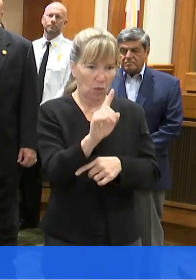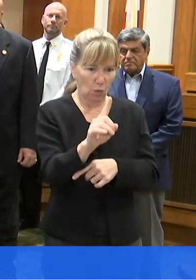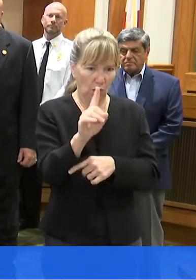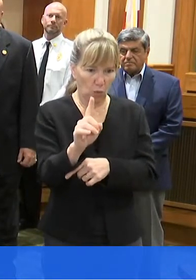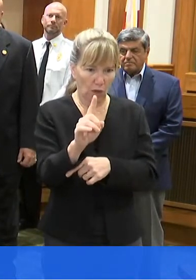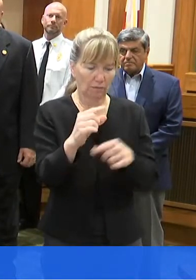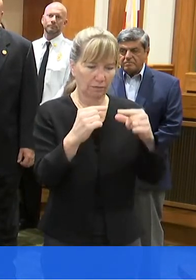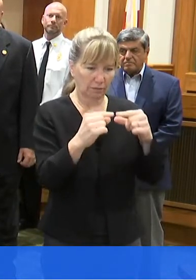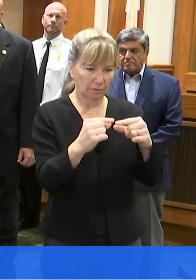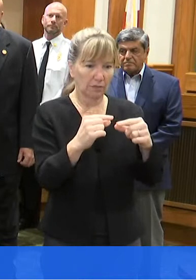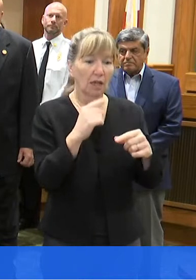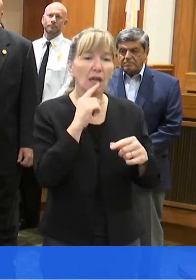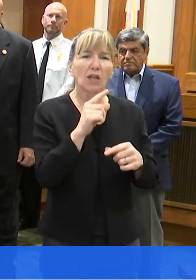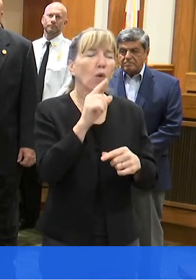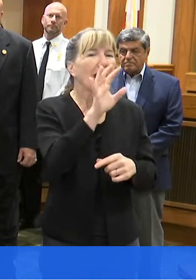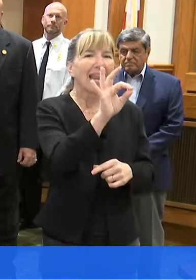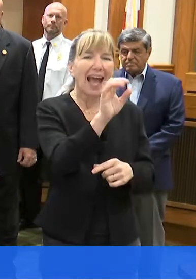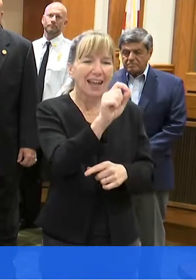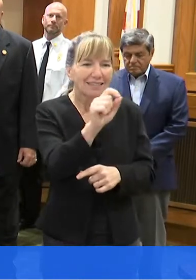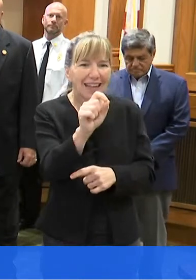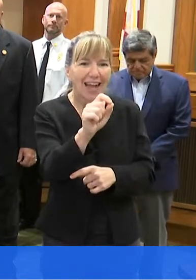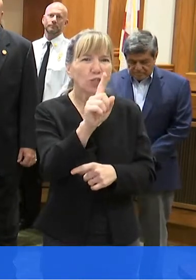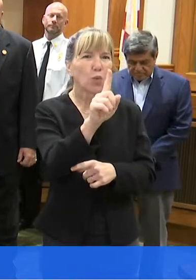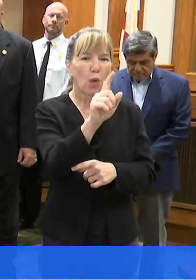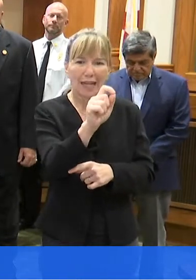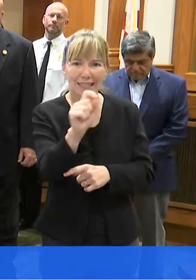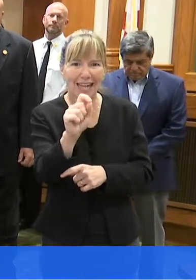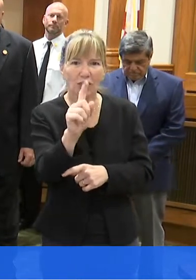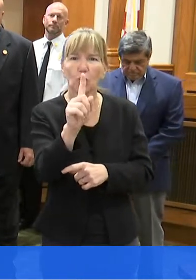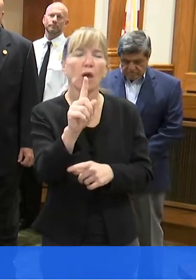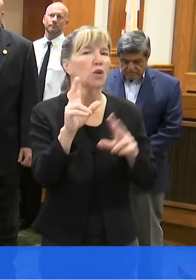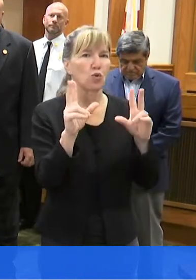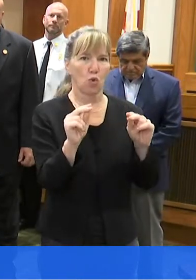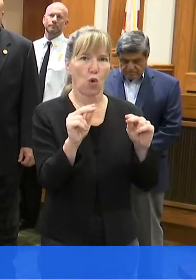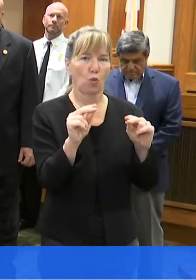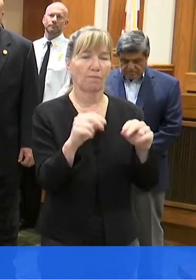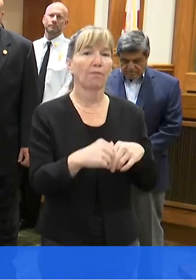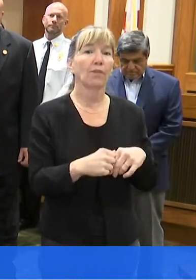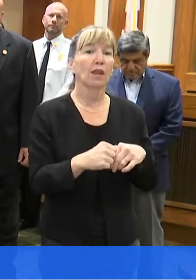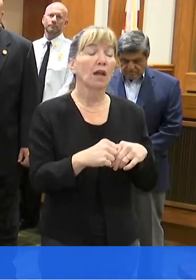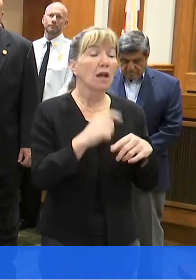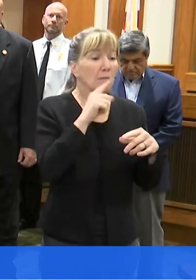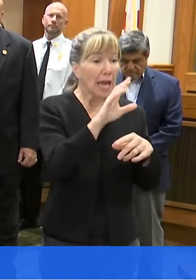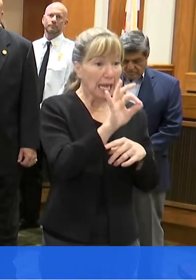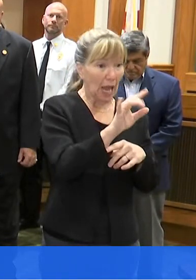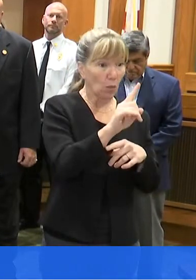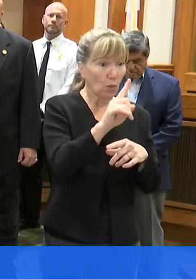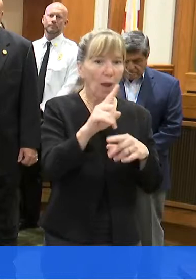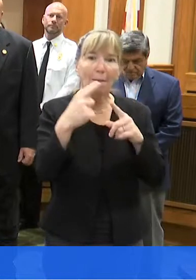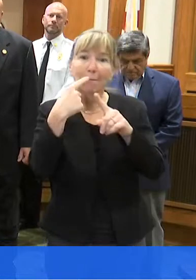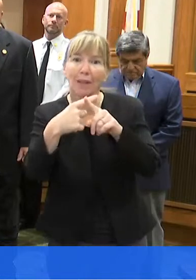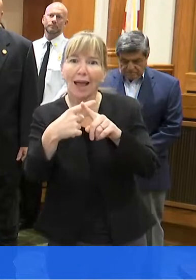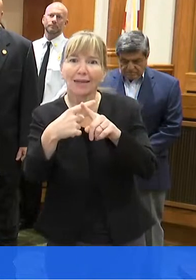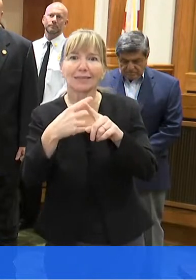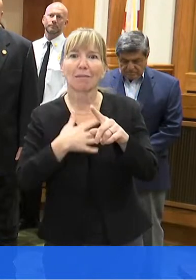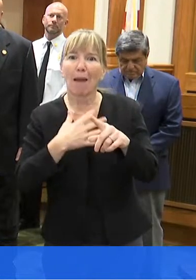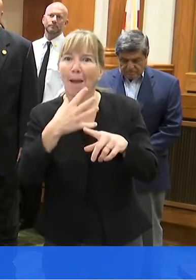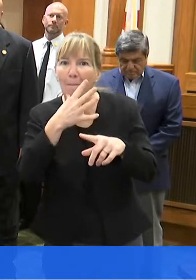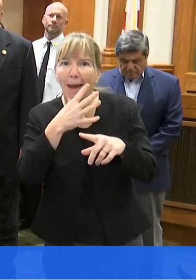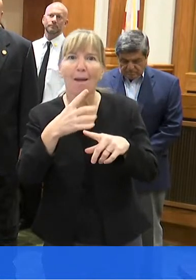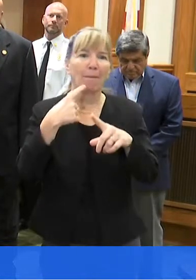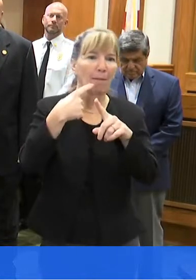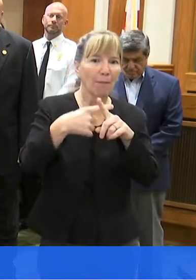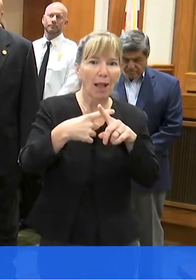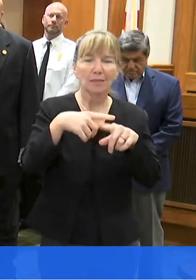Do not include dashes. You cannot group text 911 with other recipients like family members or